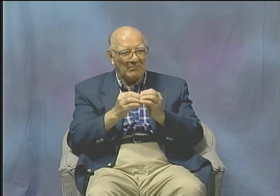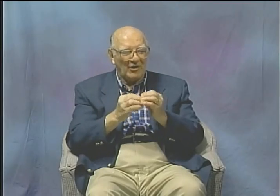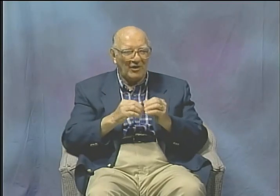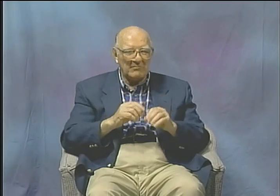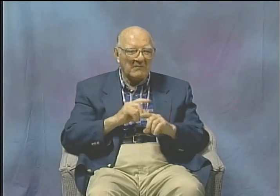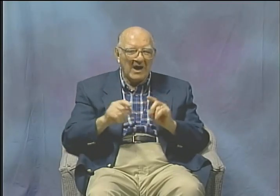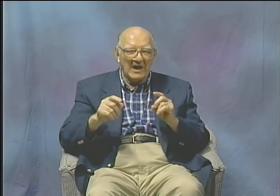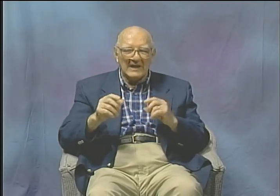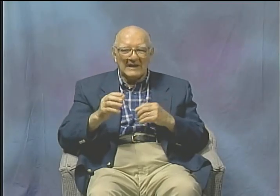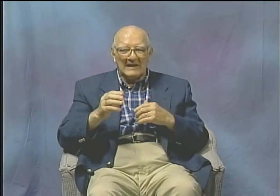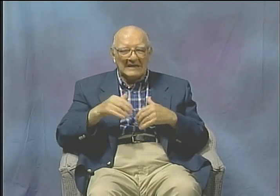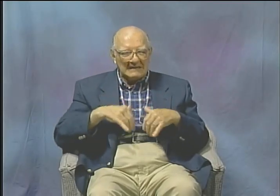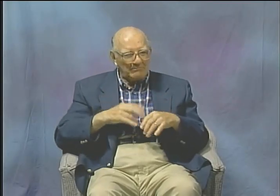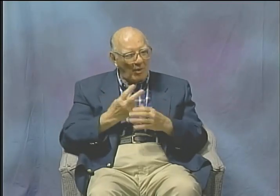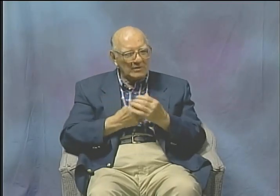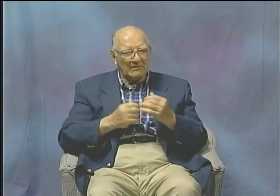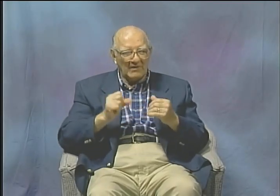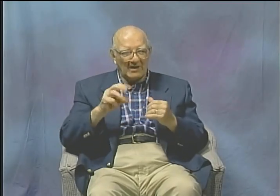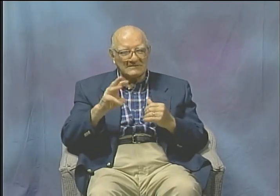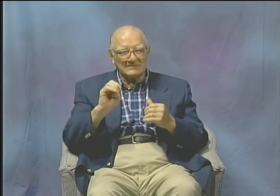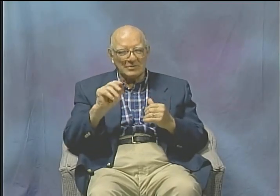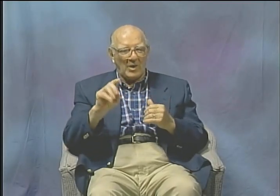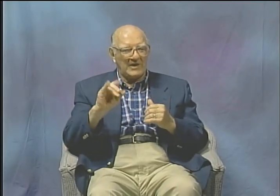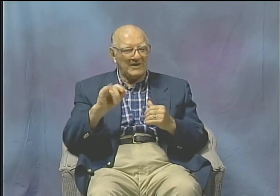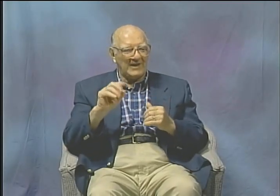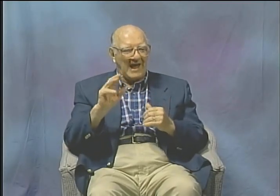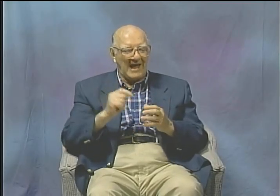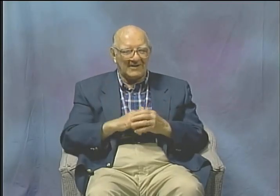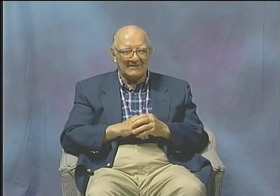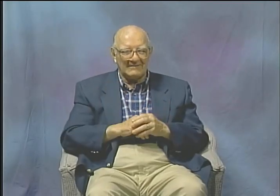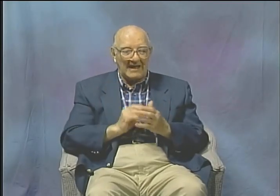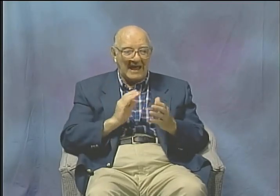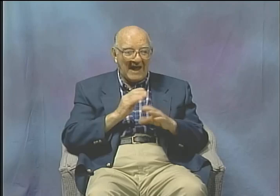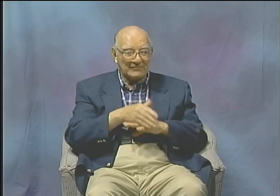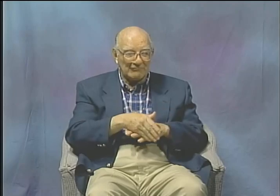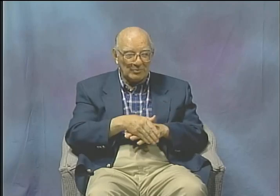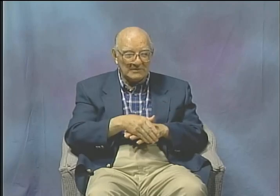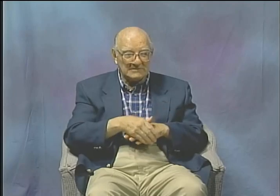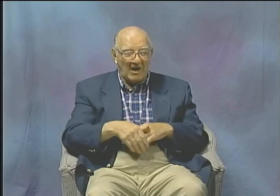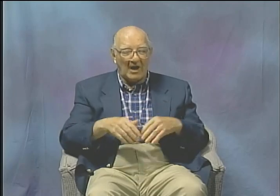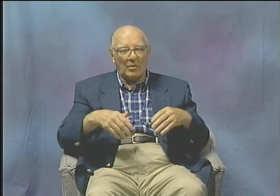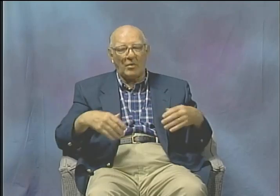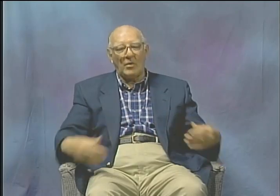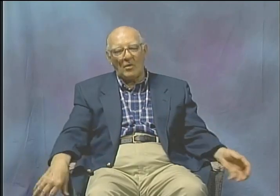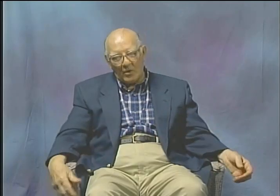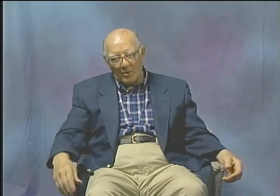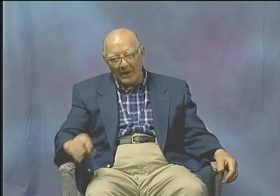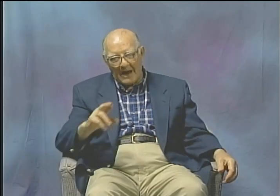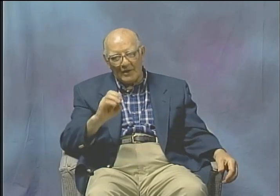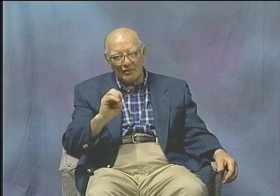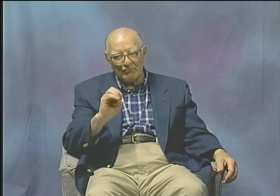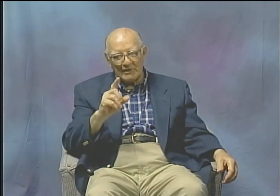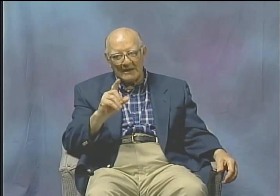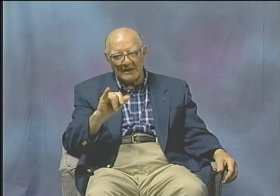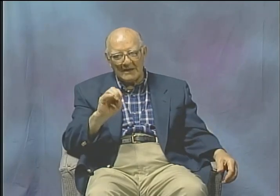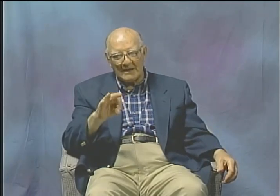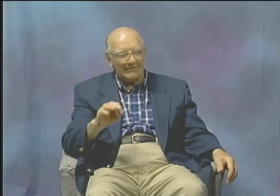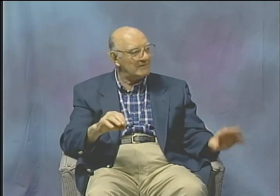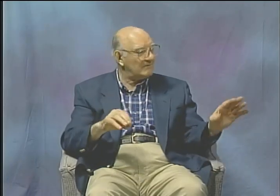more. Both of us sweated it out. After it was done, we had a really